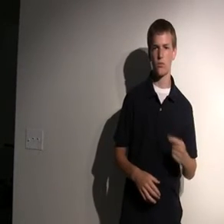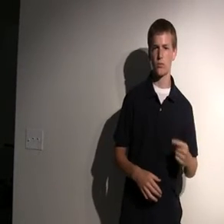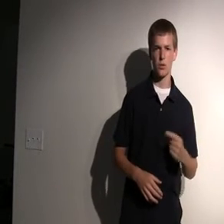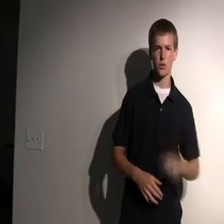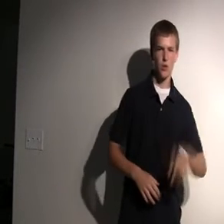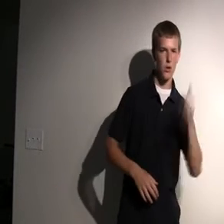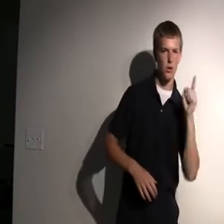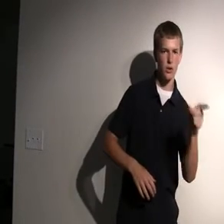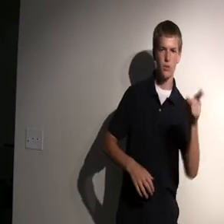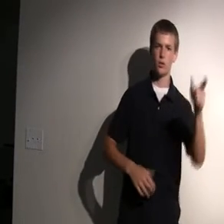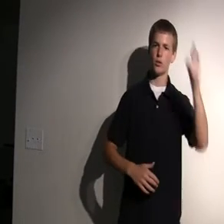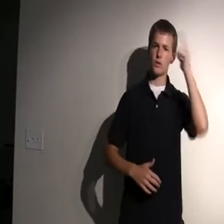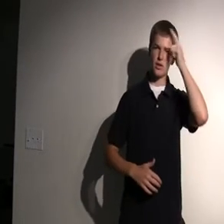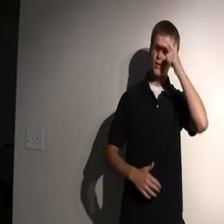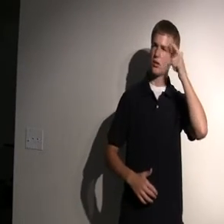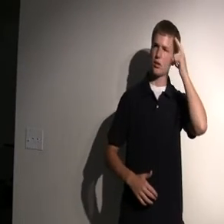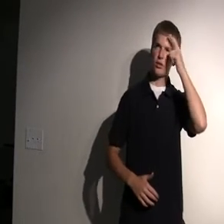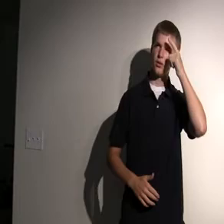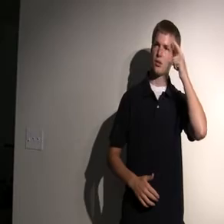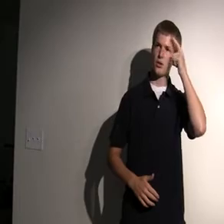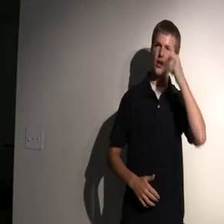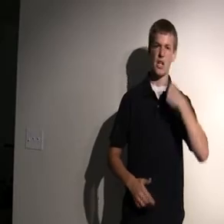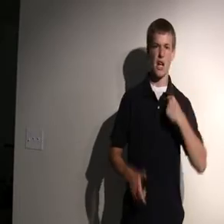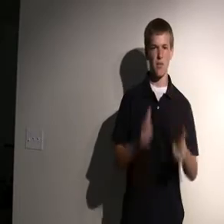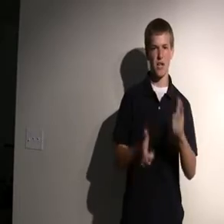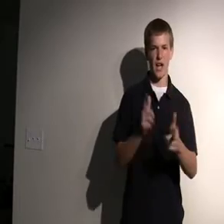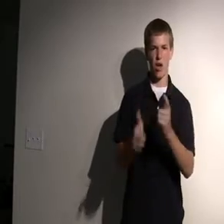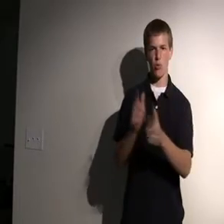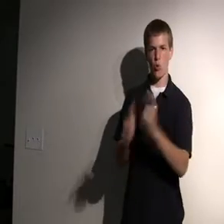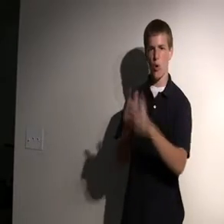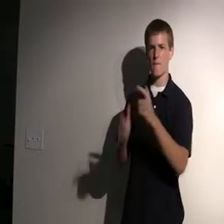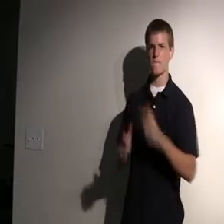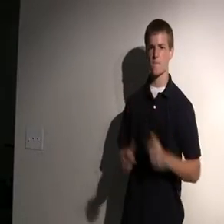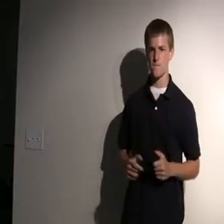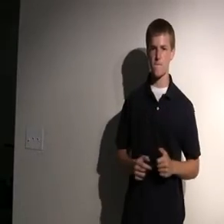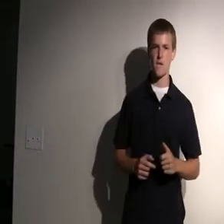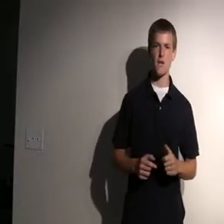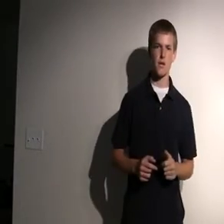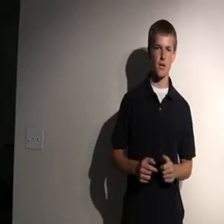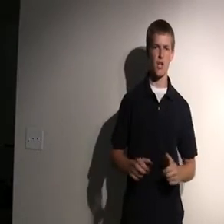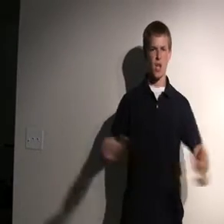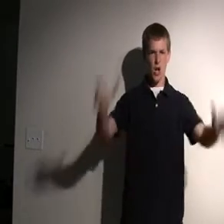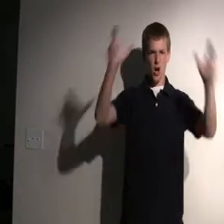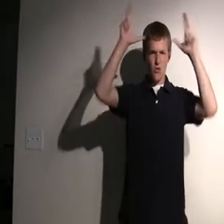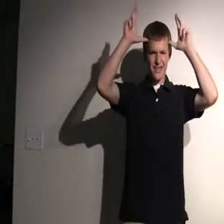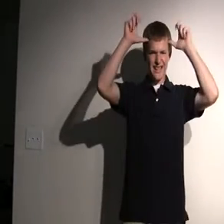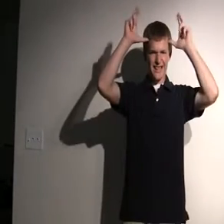All you do is think I'm a cowboy I'm a cowboy steel